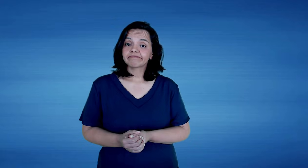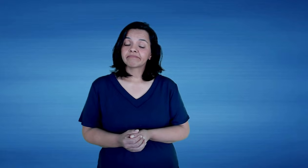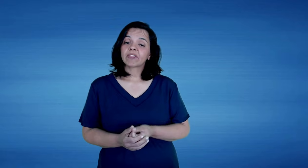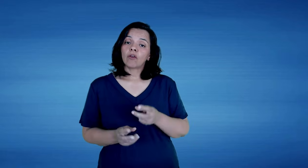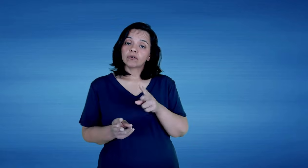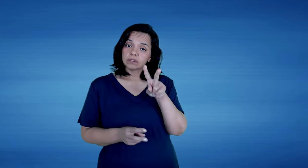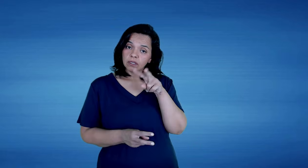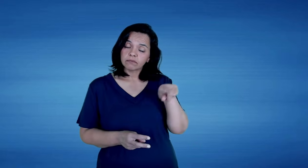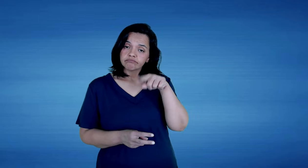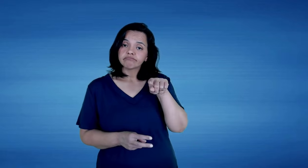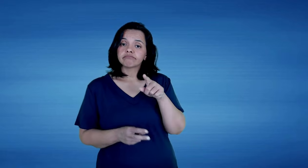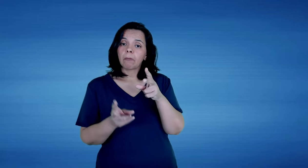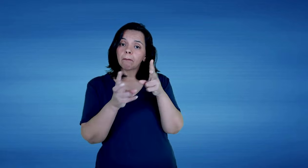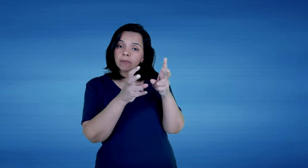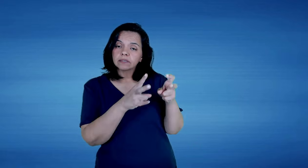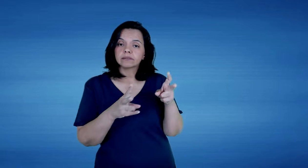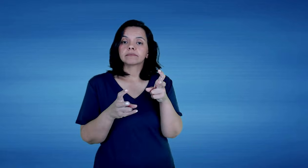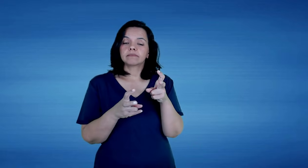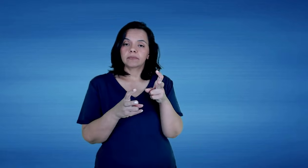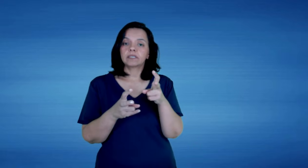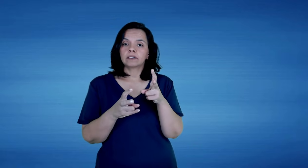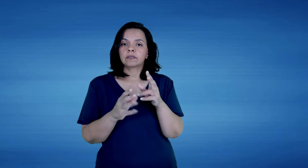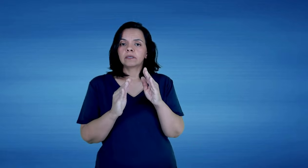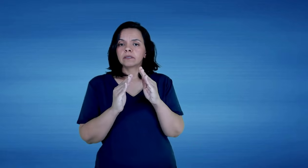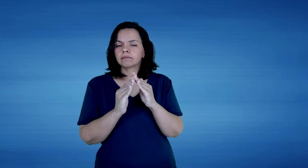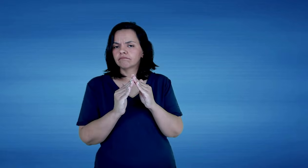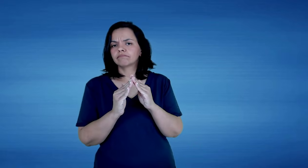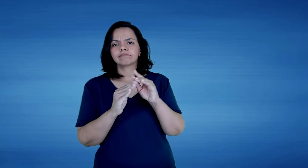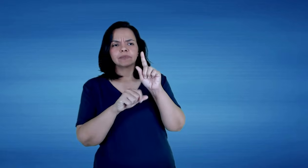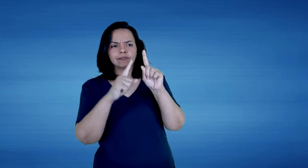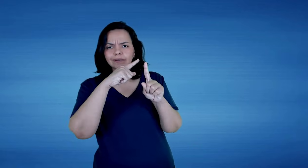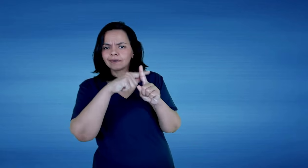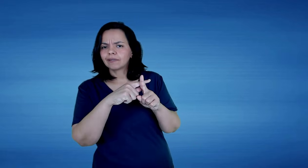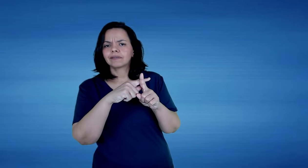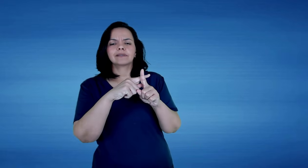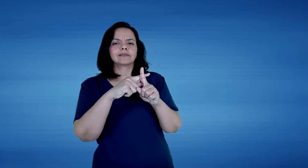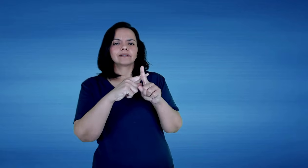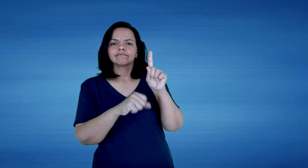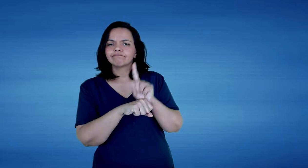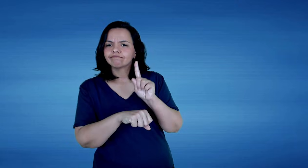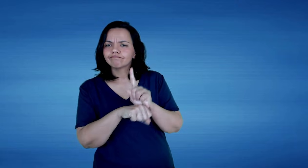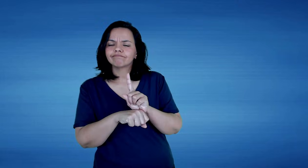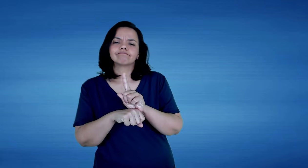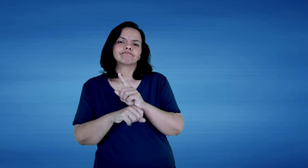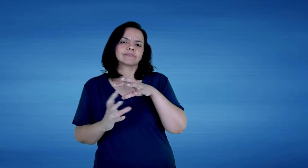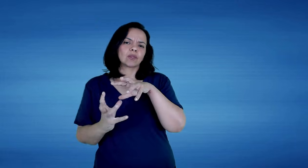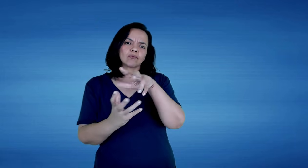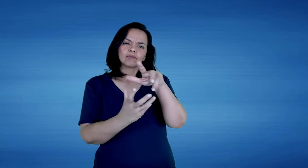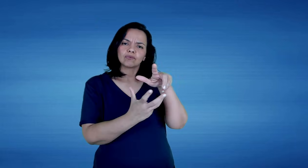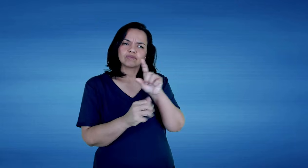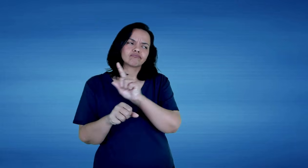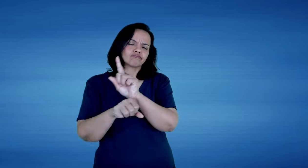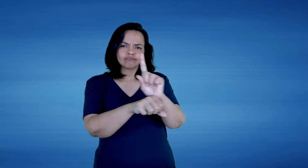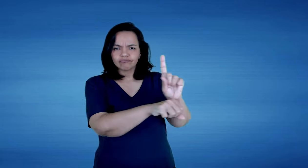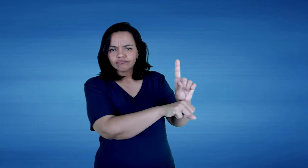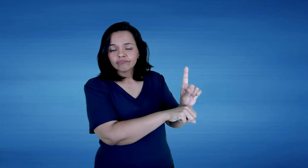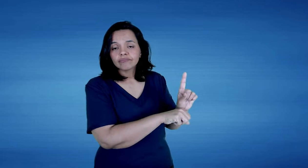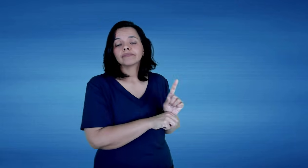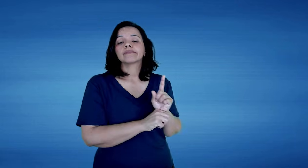Muito bem. Então, vocês perceberam que há várias igrejas no mundo,